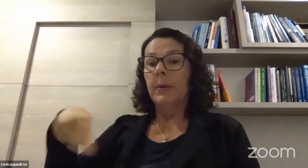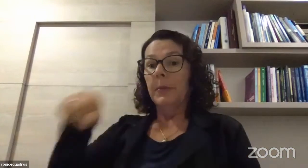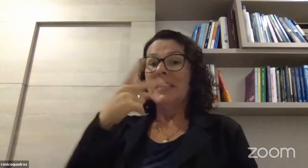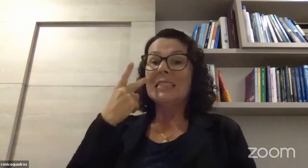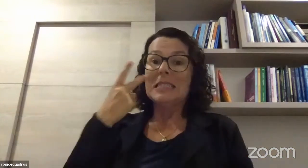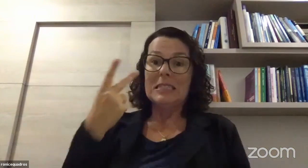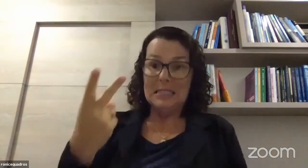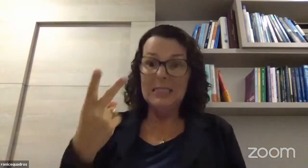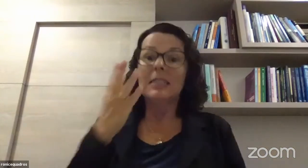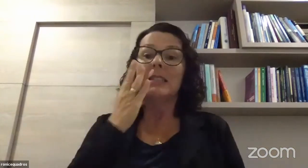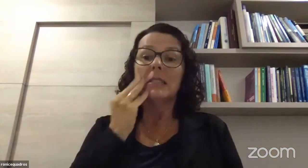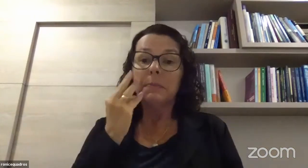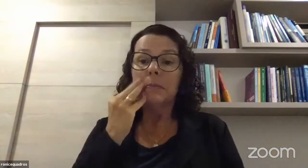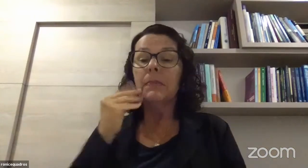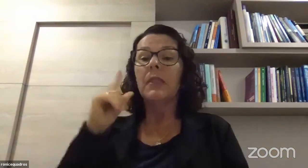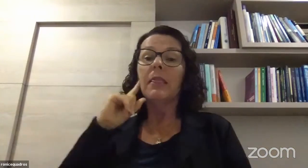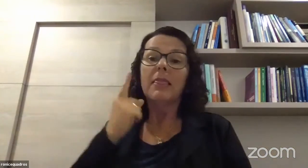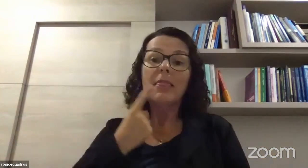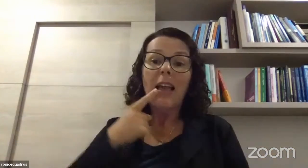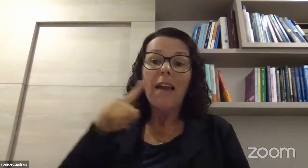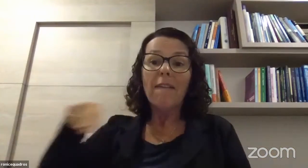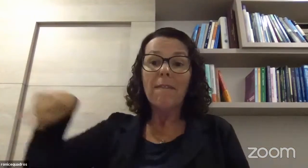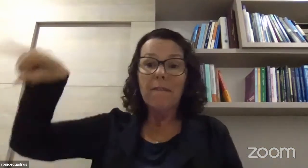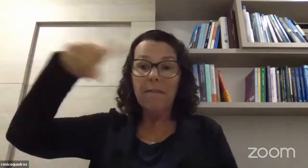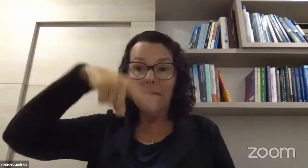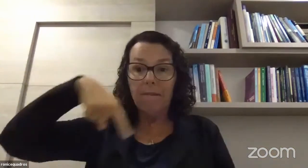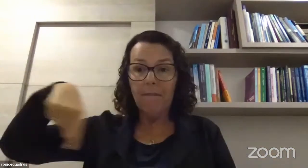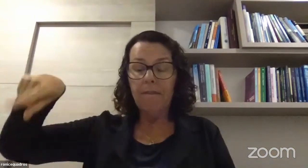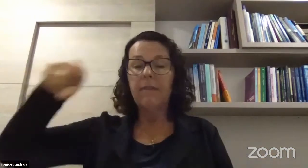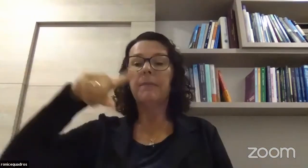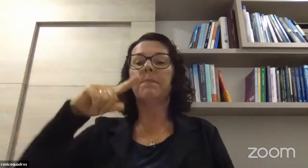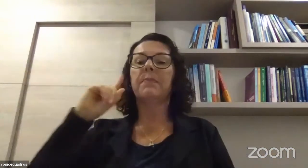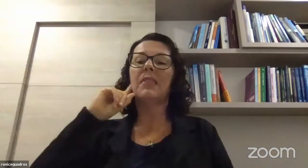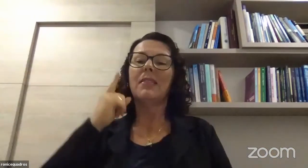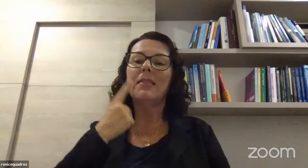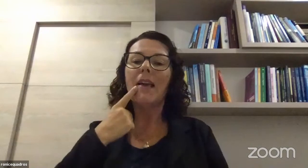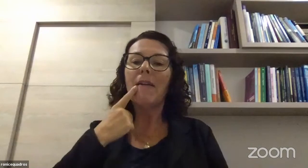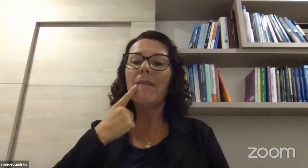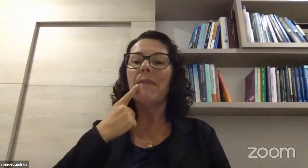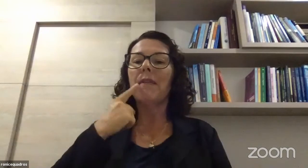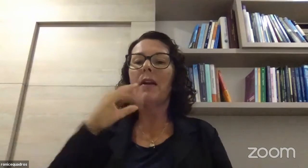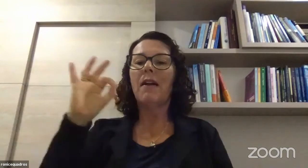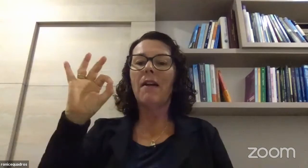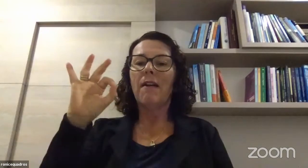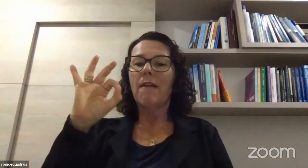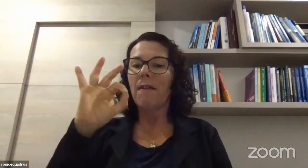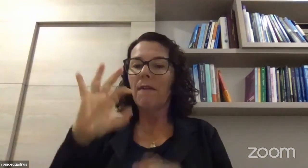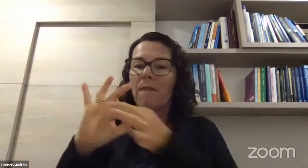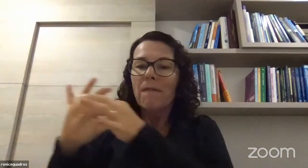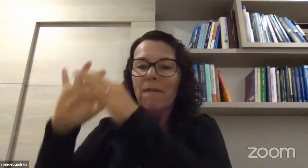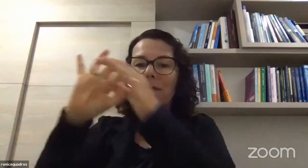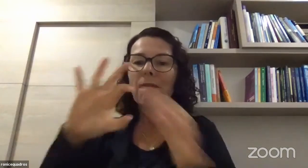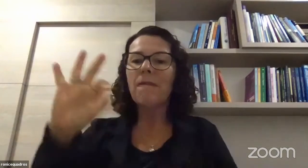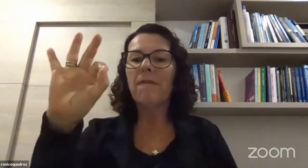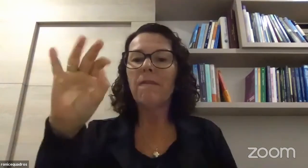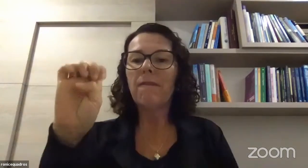For several years now, we can see different examples of